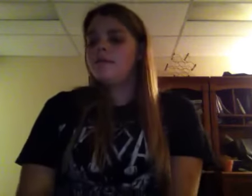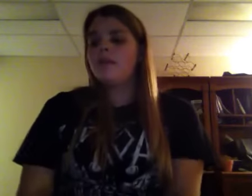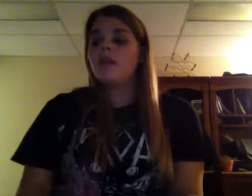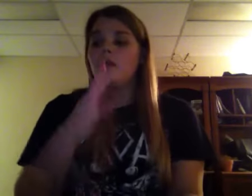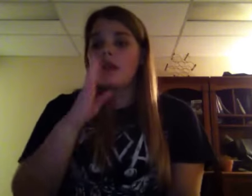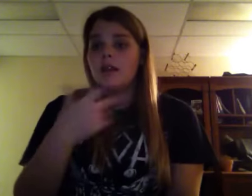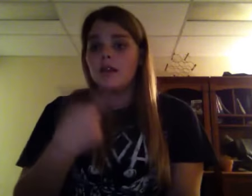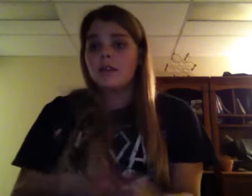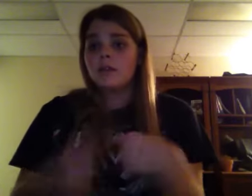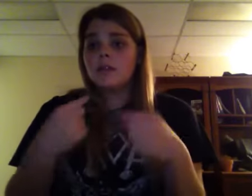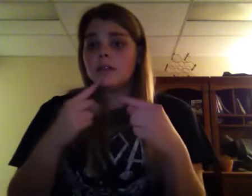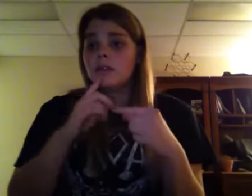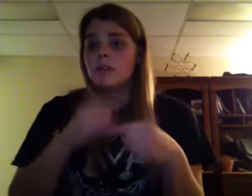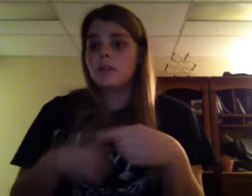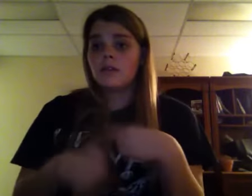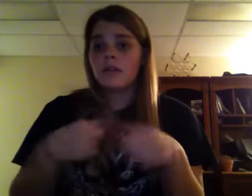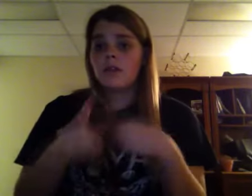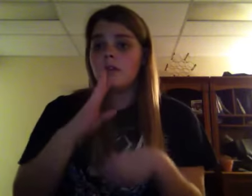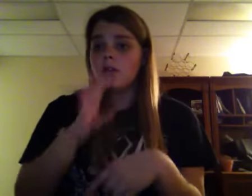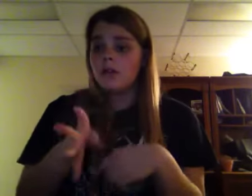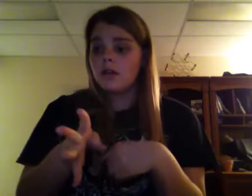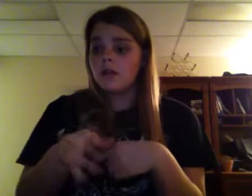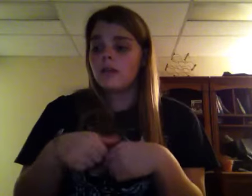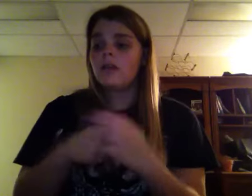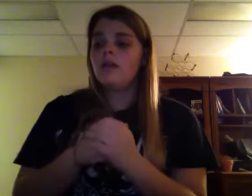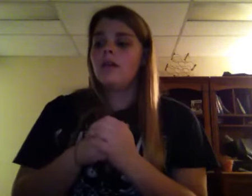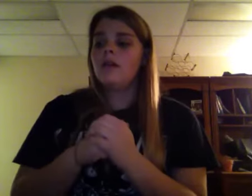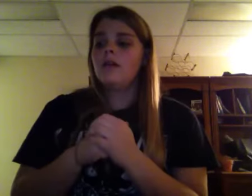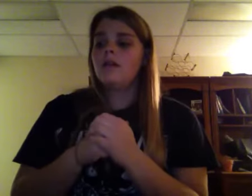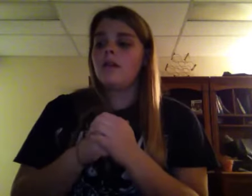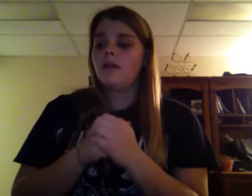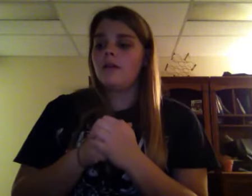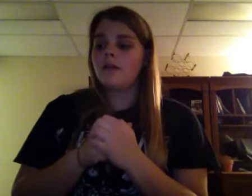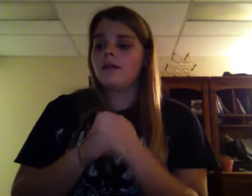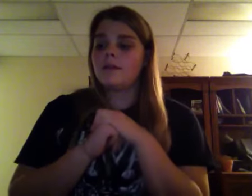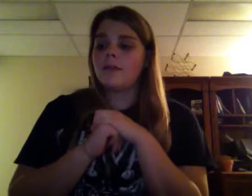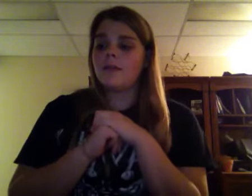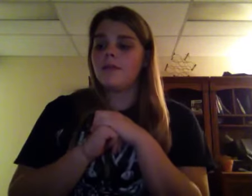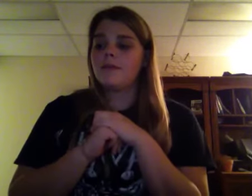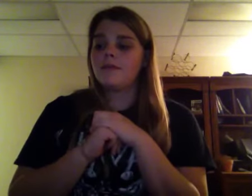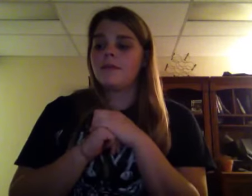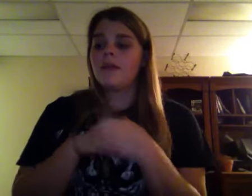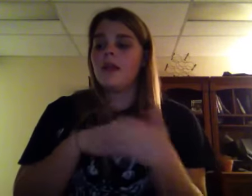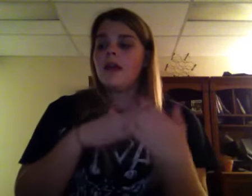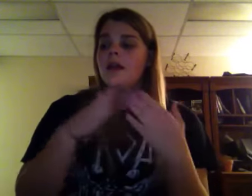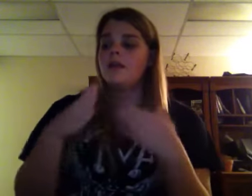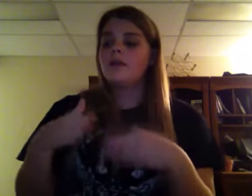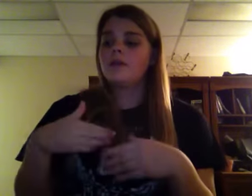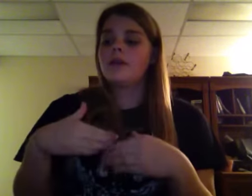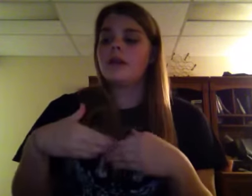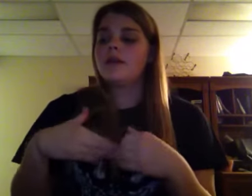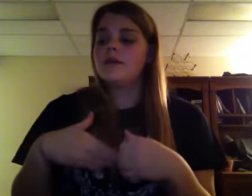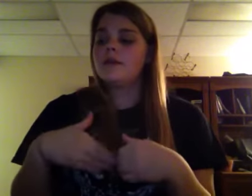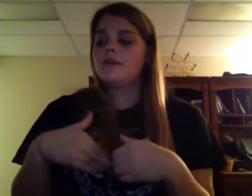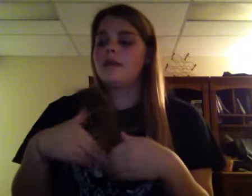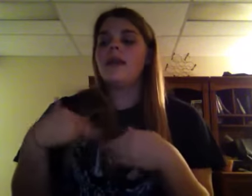You sign it as you talk. So an example, I go to work every Tuesday at